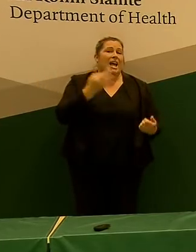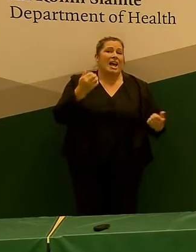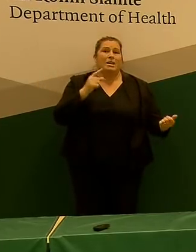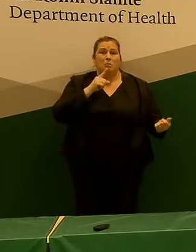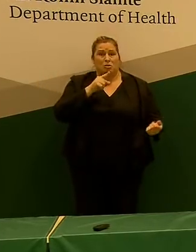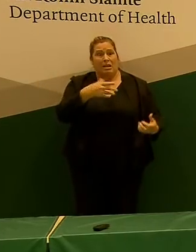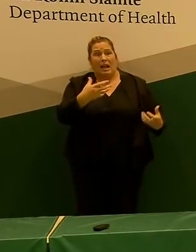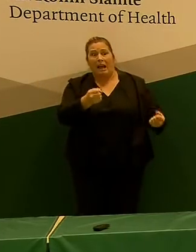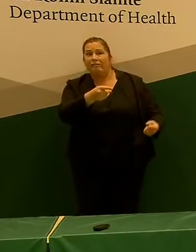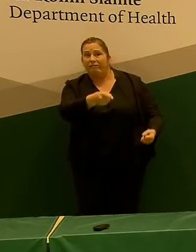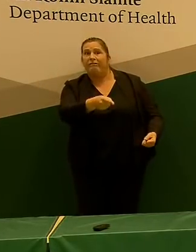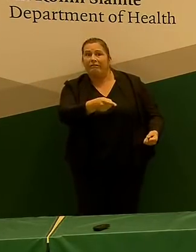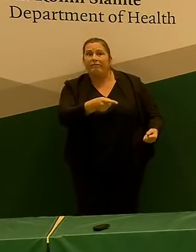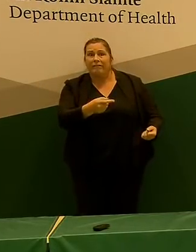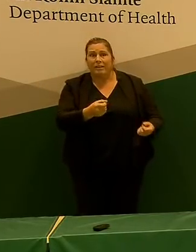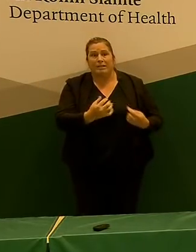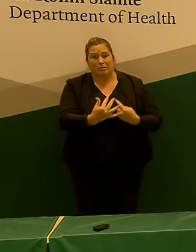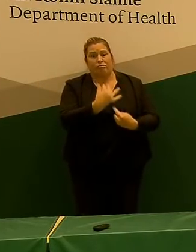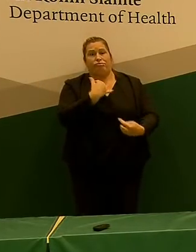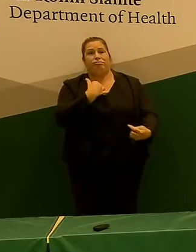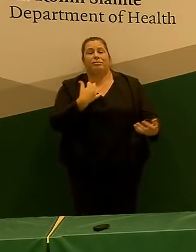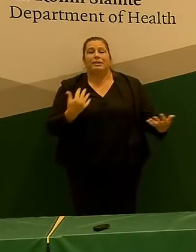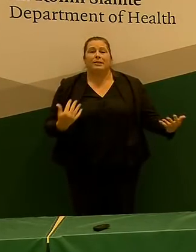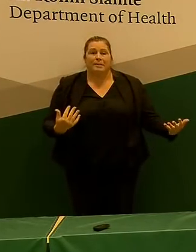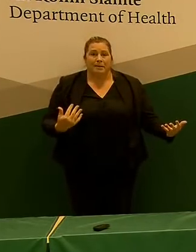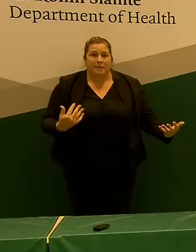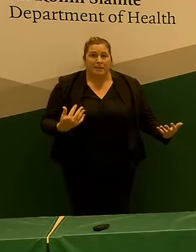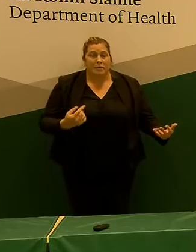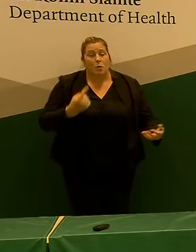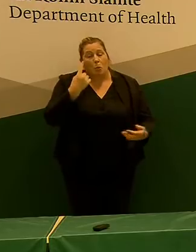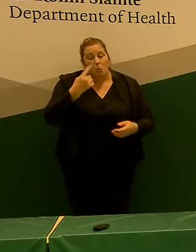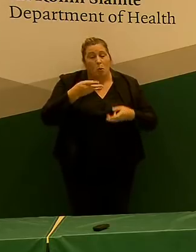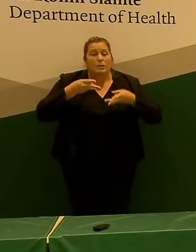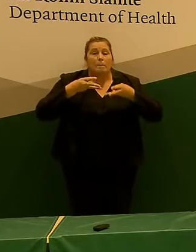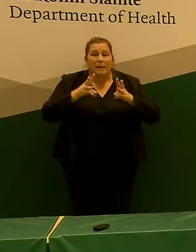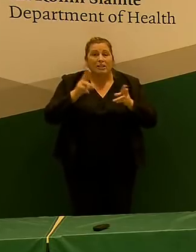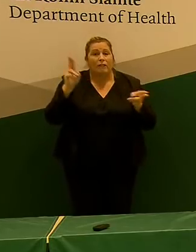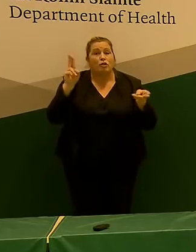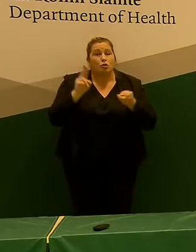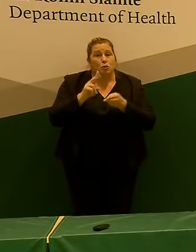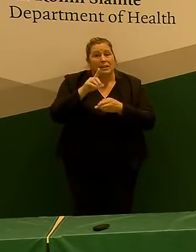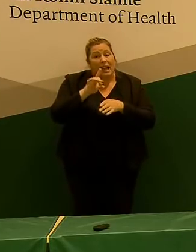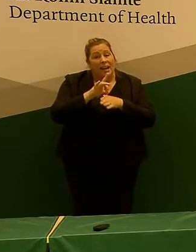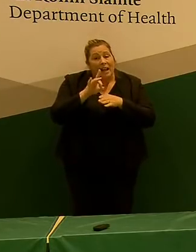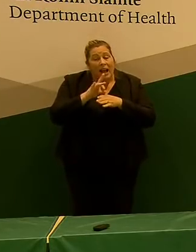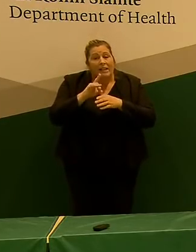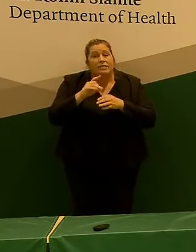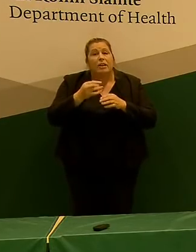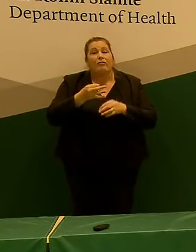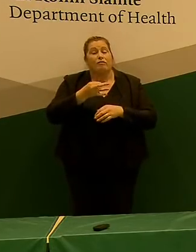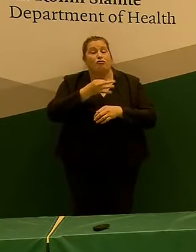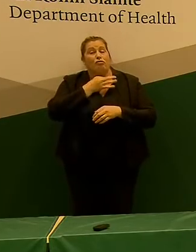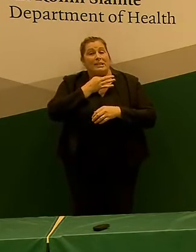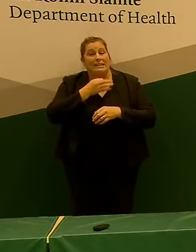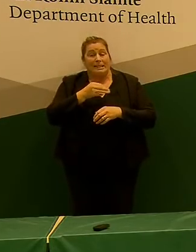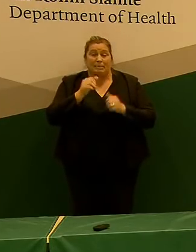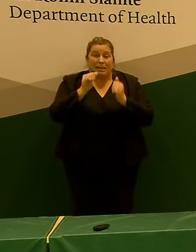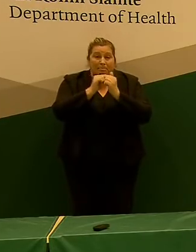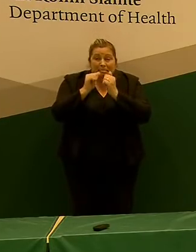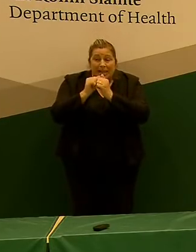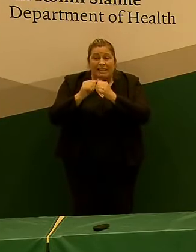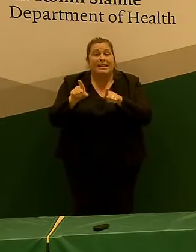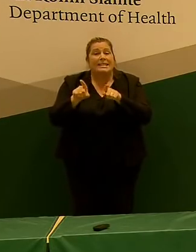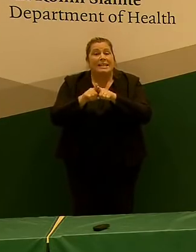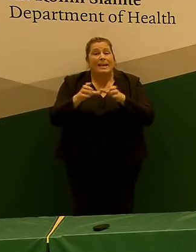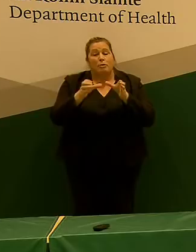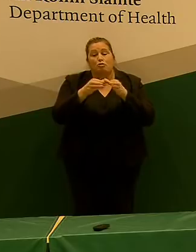in the process of transmitting the virus to you. So one method of reducing that risk is to meet the same group of people